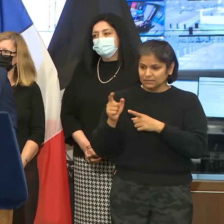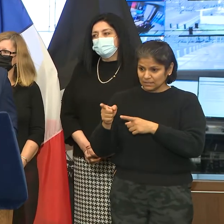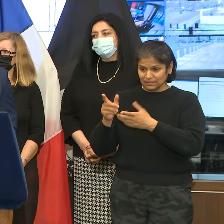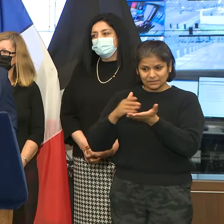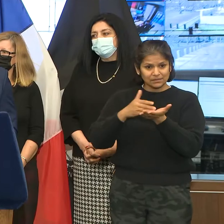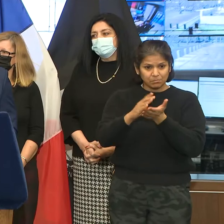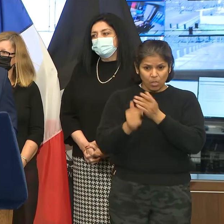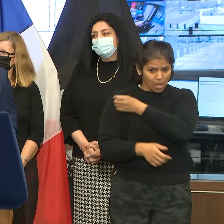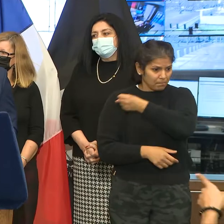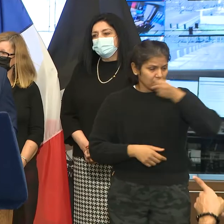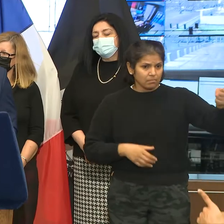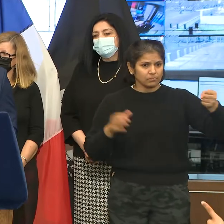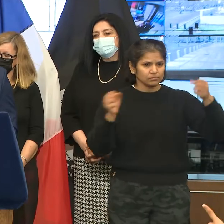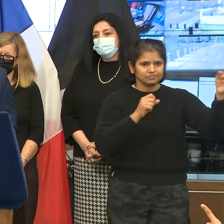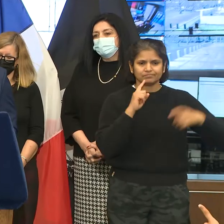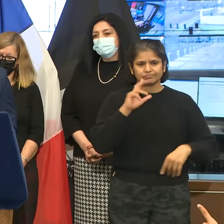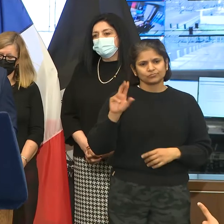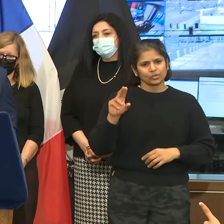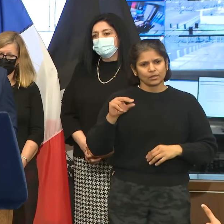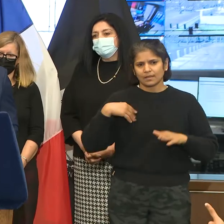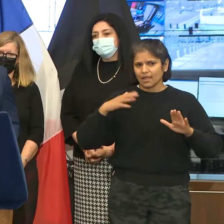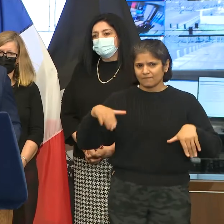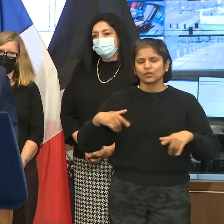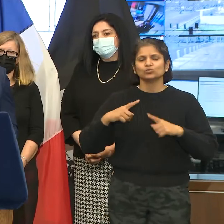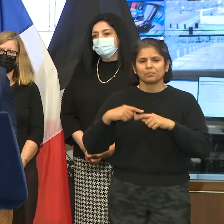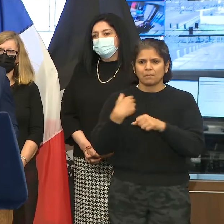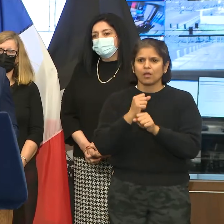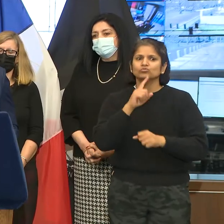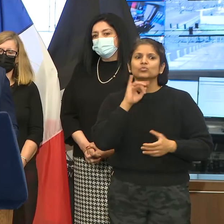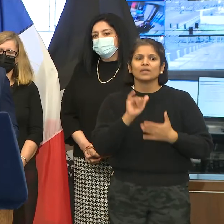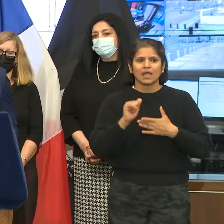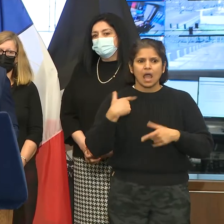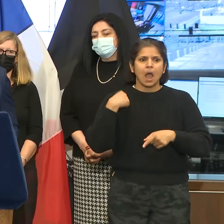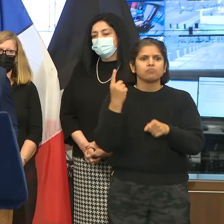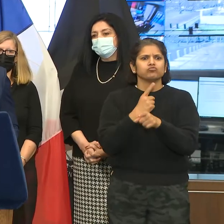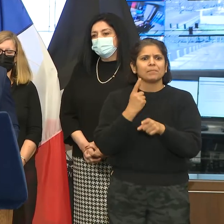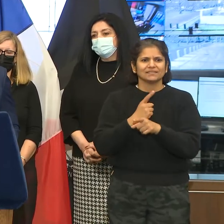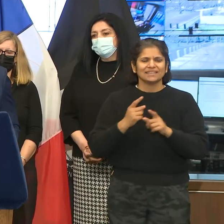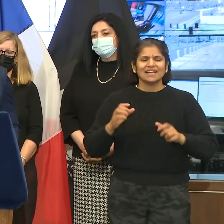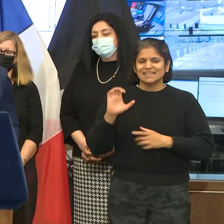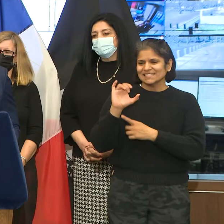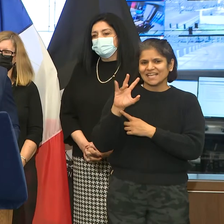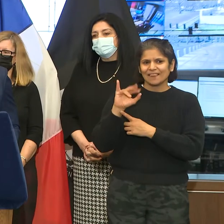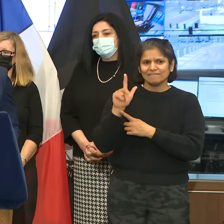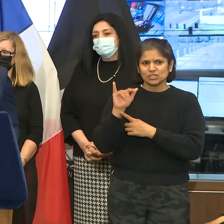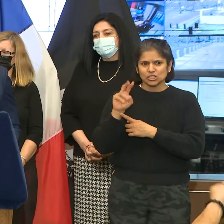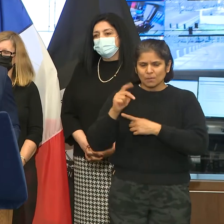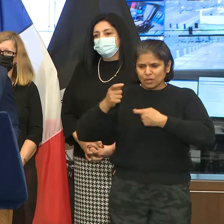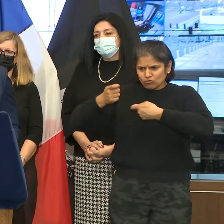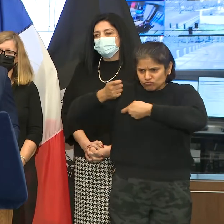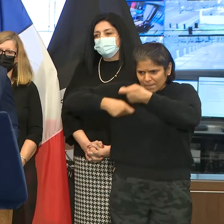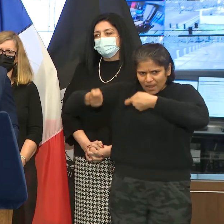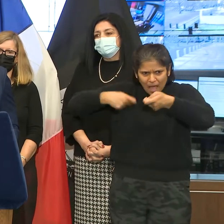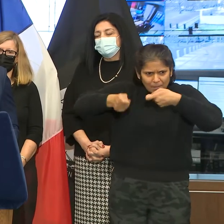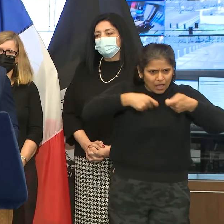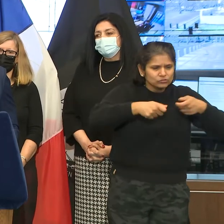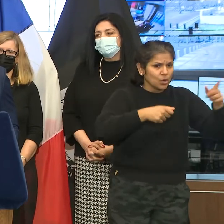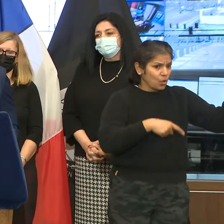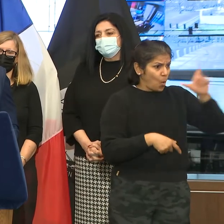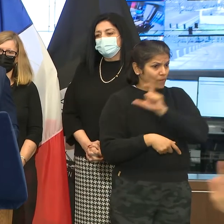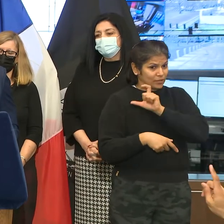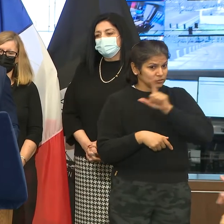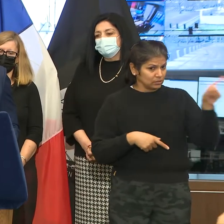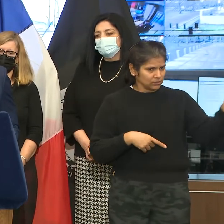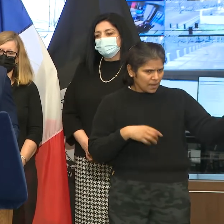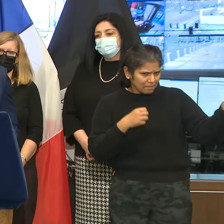we get the proper civilians to replace them, to fill those jobs that they're doing, and we're in the process of